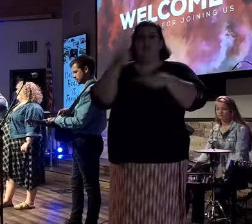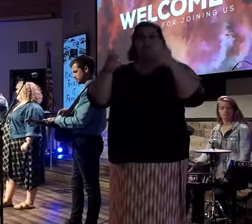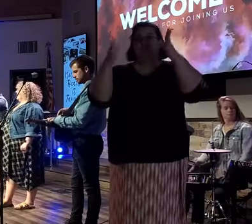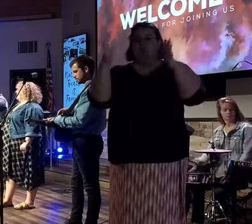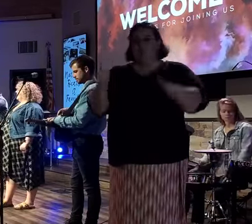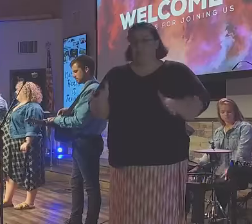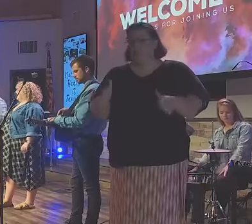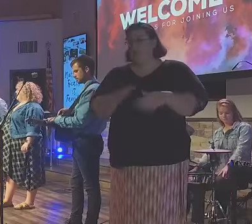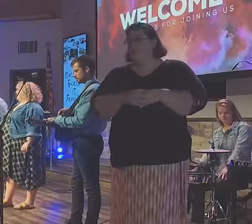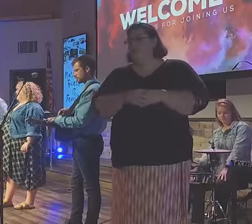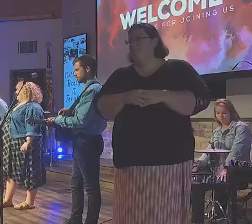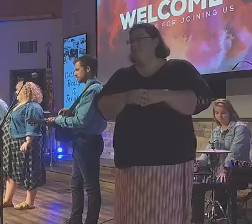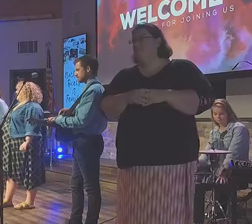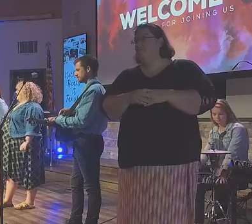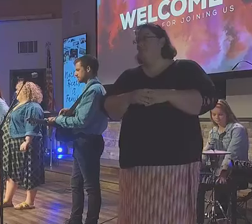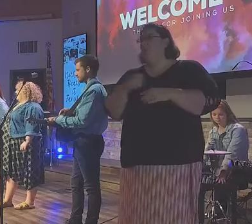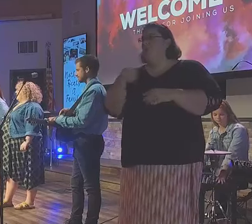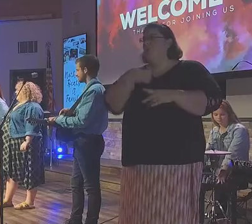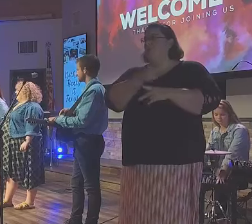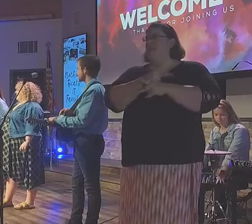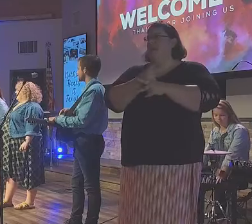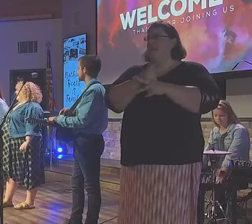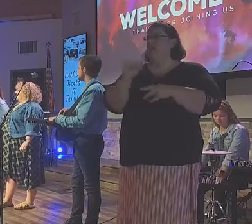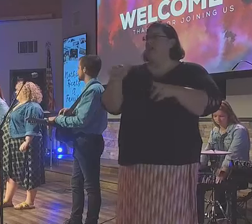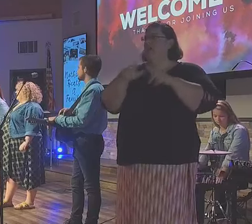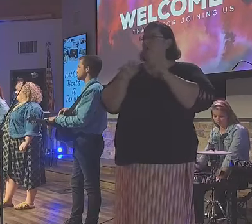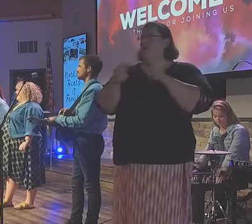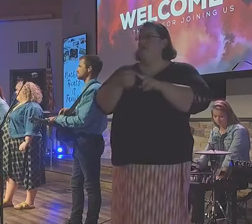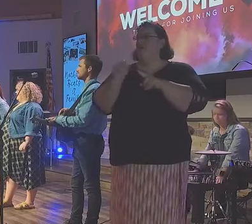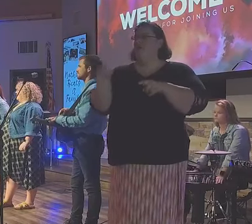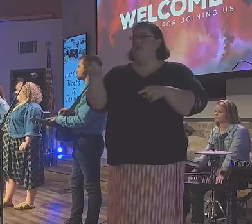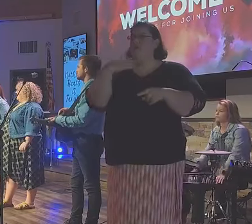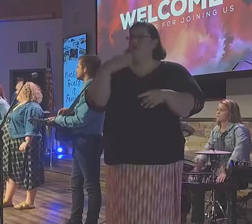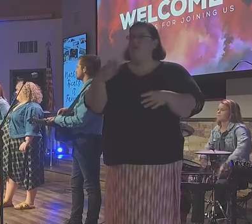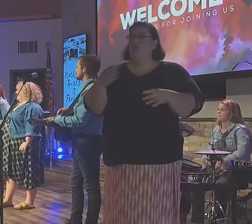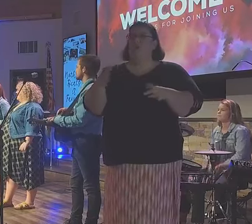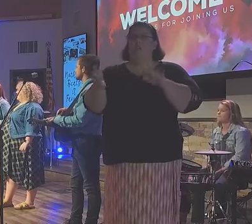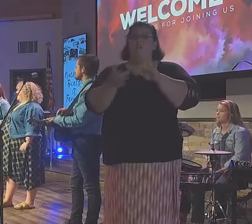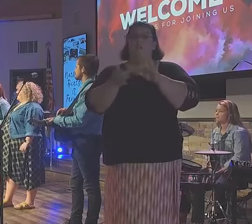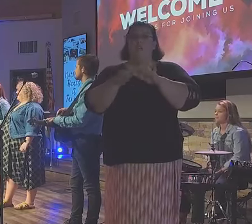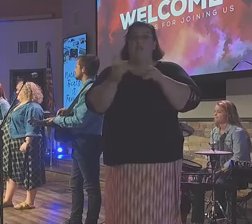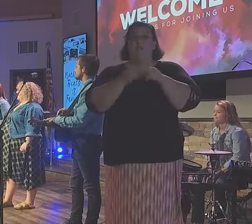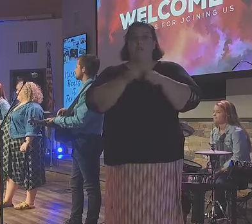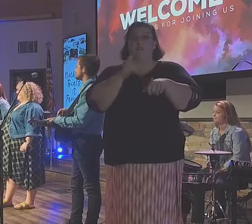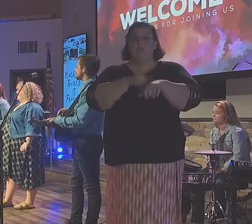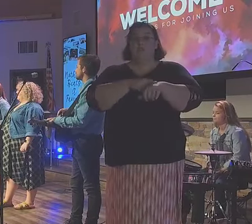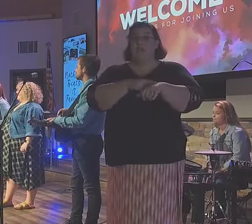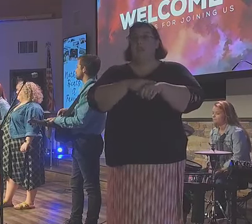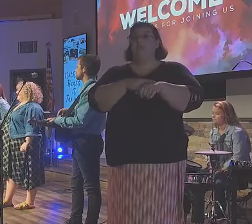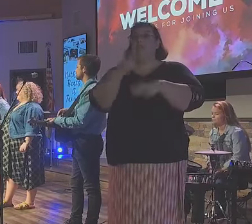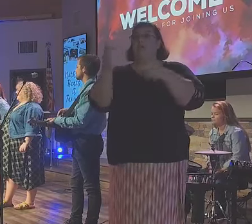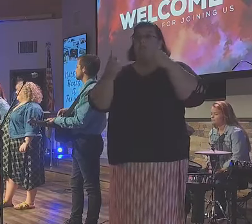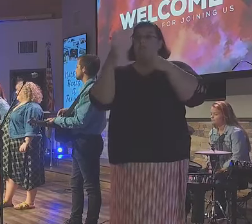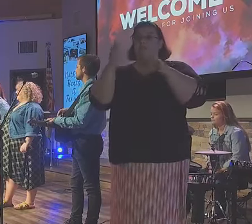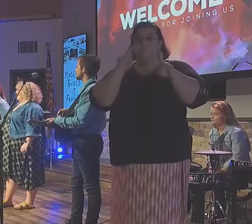boxes at the door, then we'll take care of the card from there. And then if you're joining us online and it's your first time, just go to